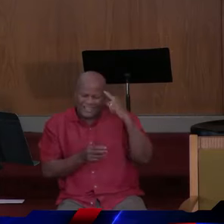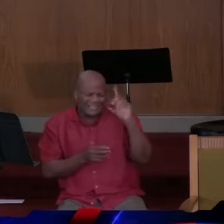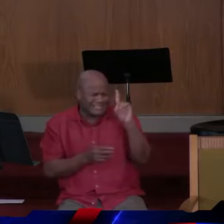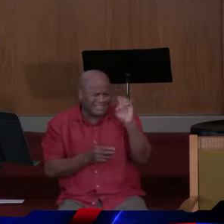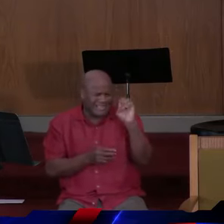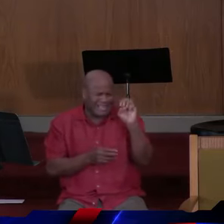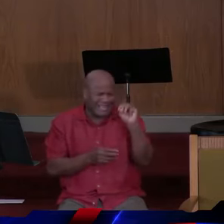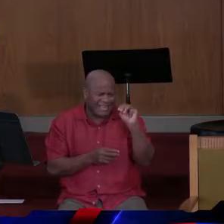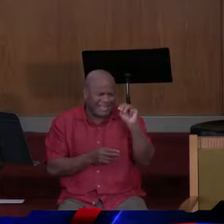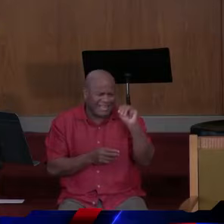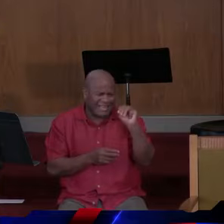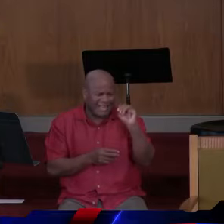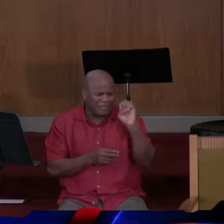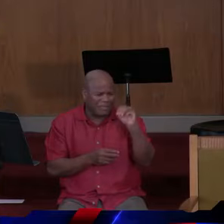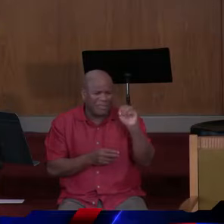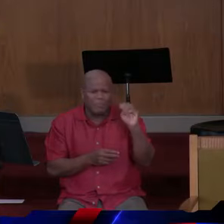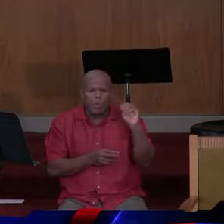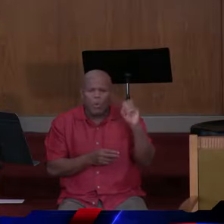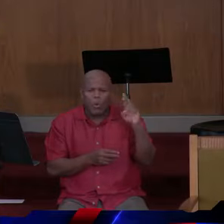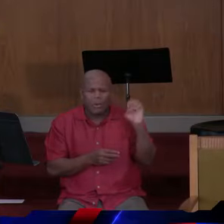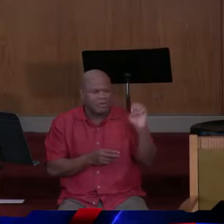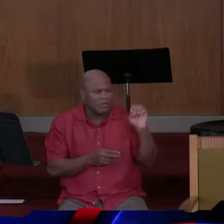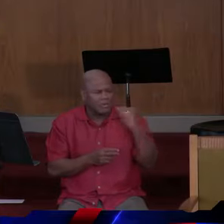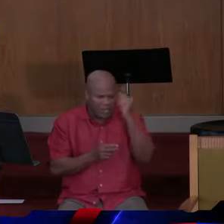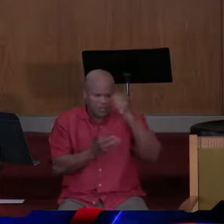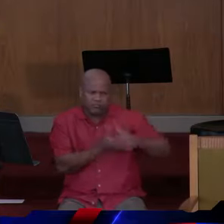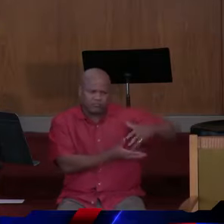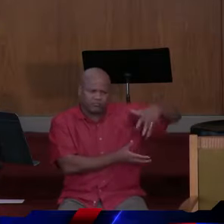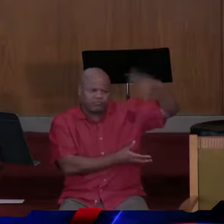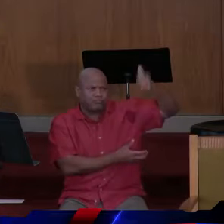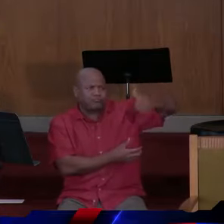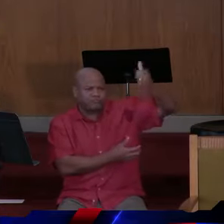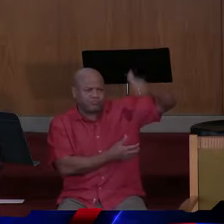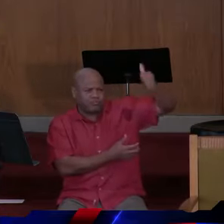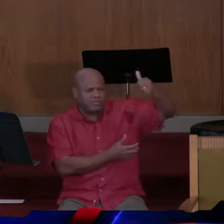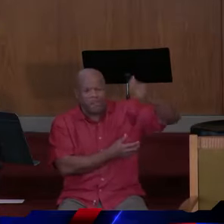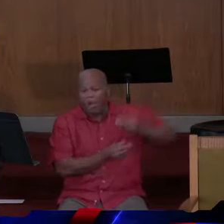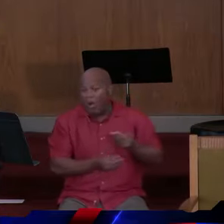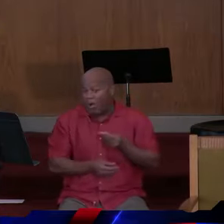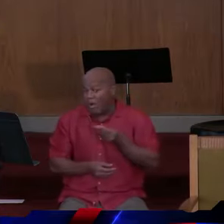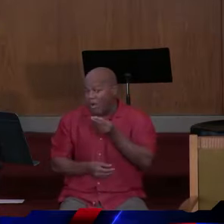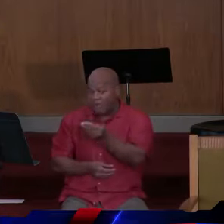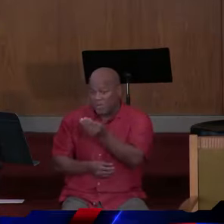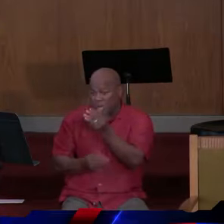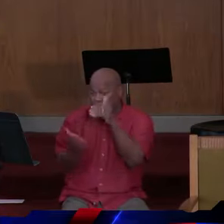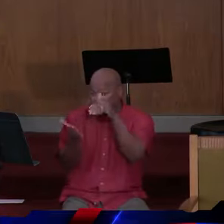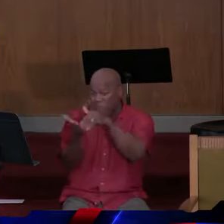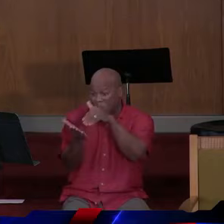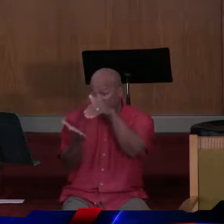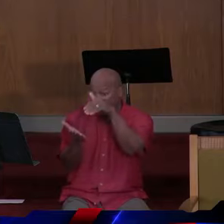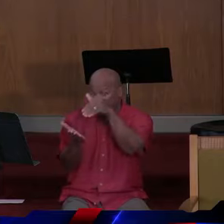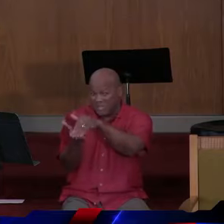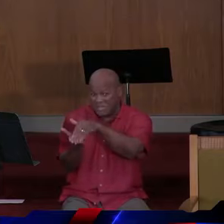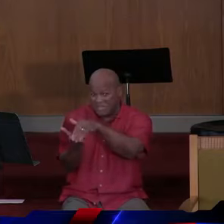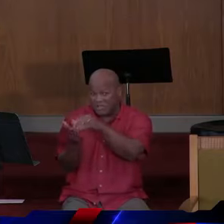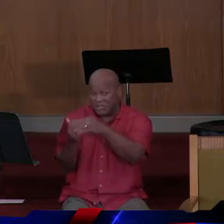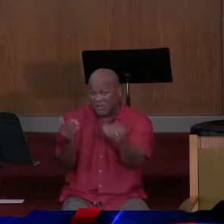strange, and some dude at a job, wealthy dude from upstairs in the penthouse, offers $1 million for one